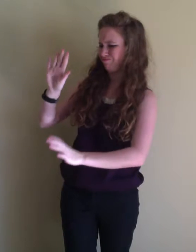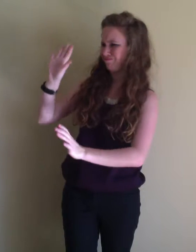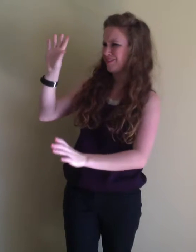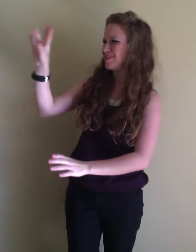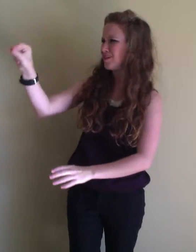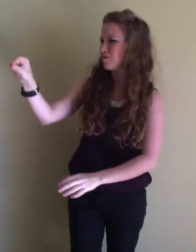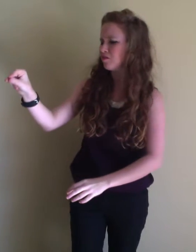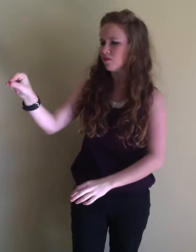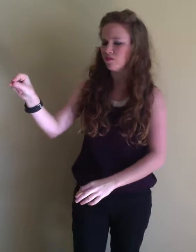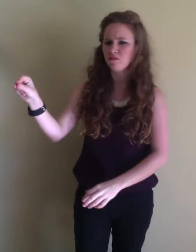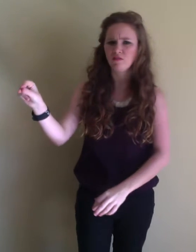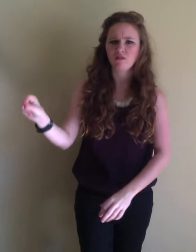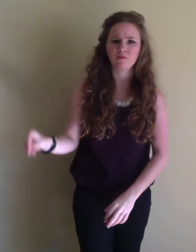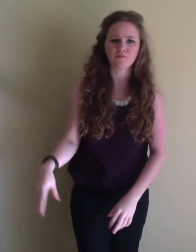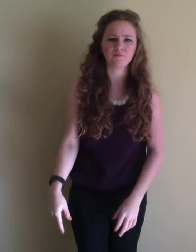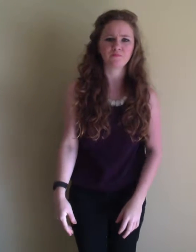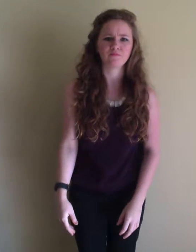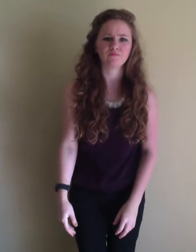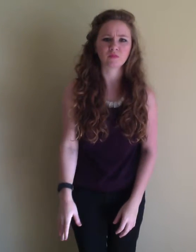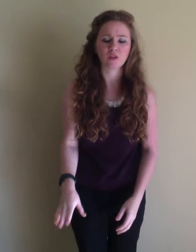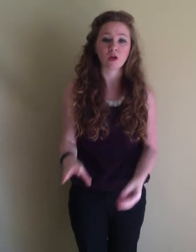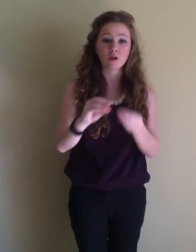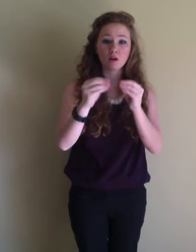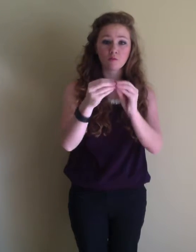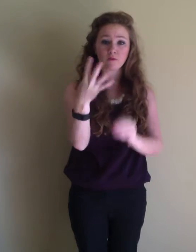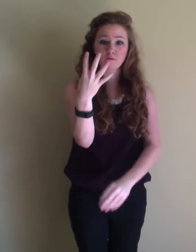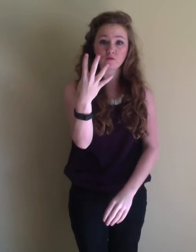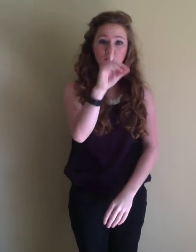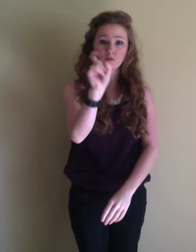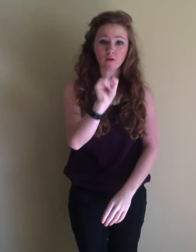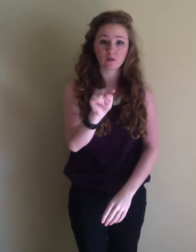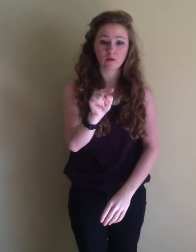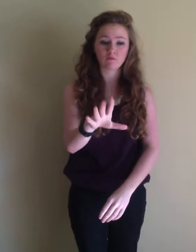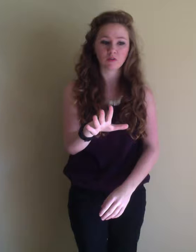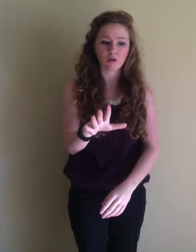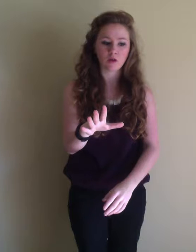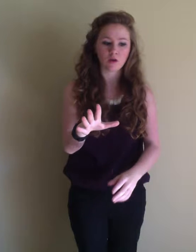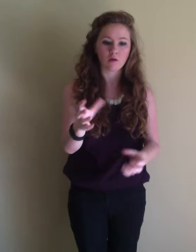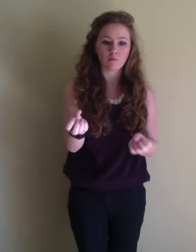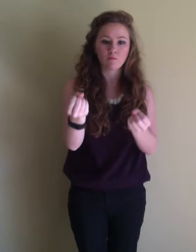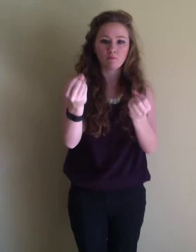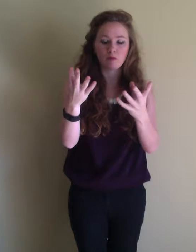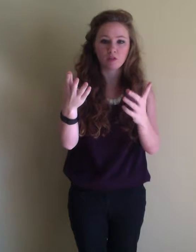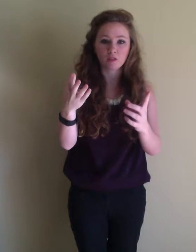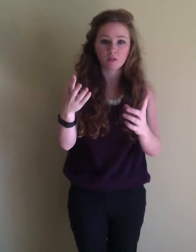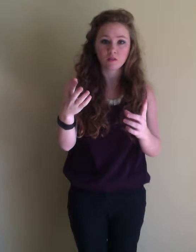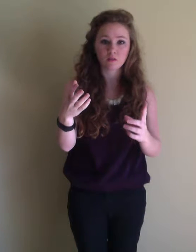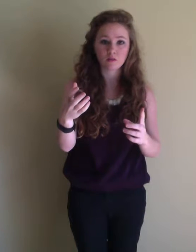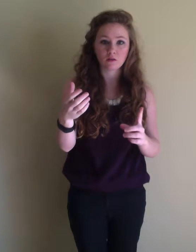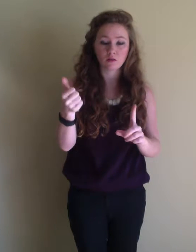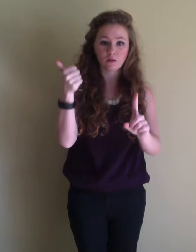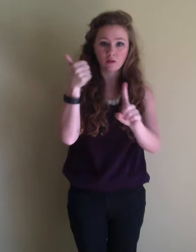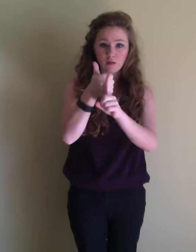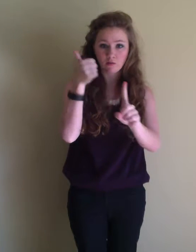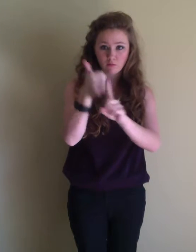conflict. Number four, what was one big effect? All right, the biggest effect from the French and Indian War, Great Britain was in debt.